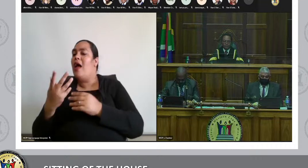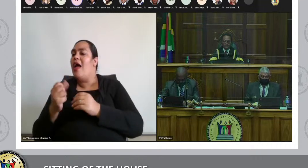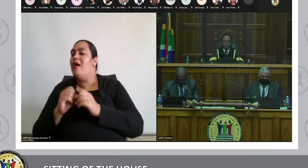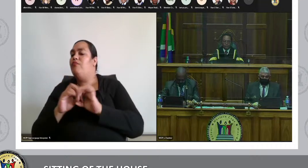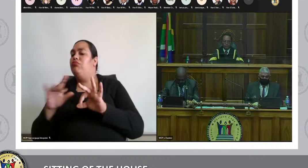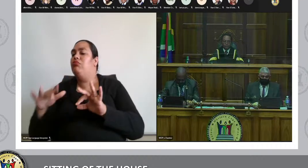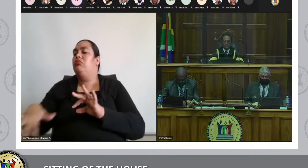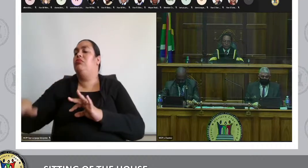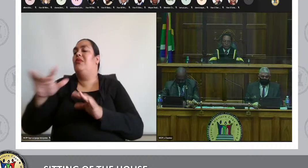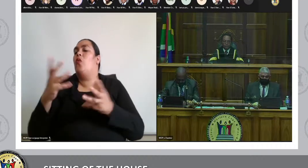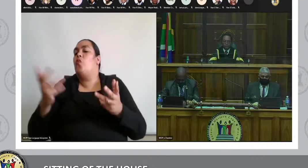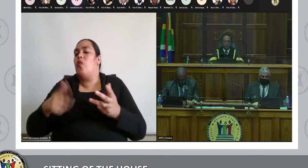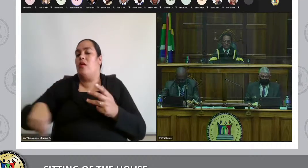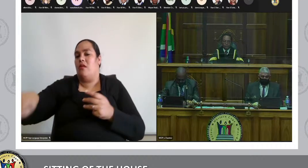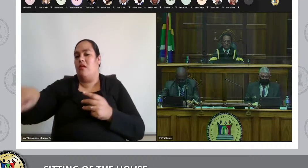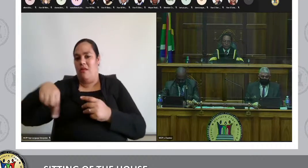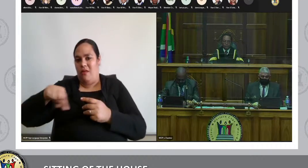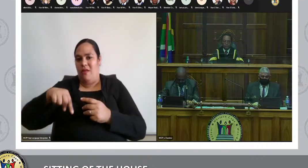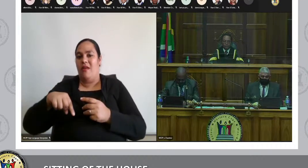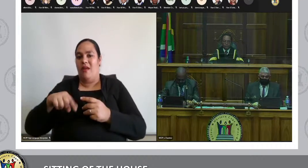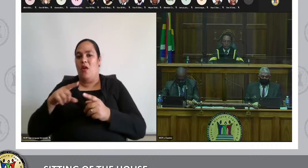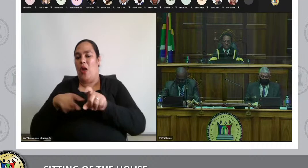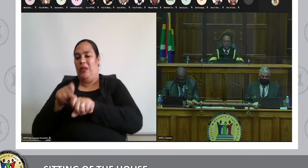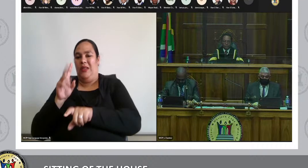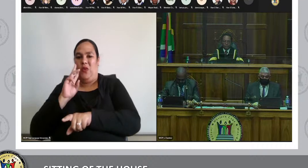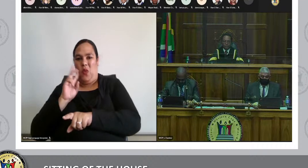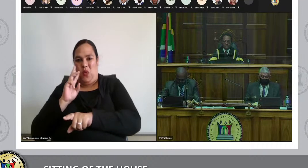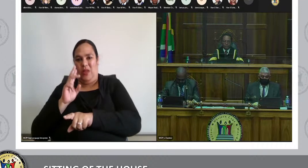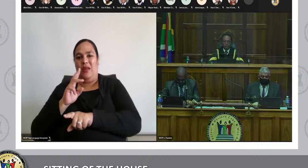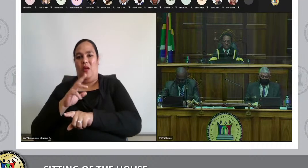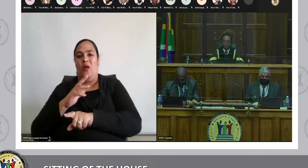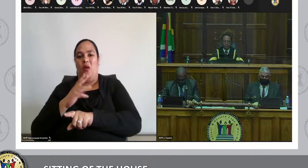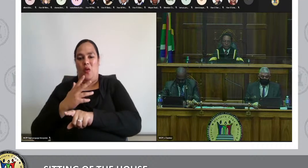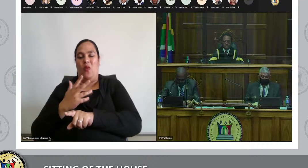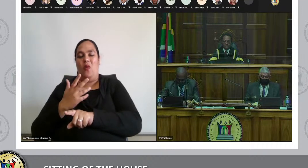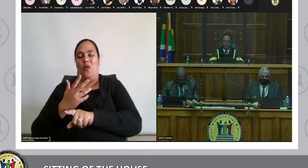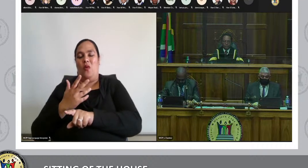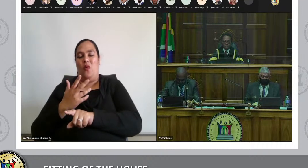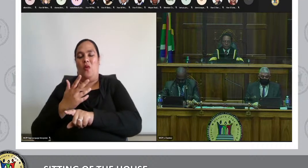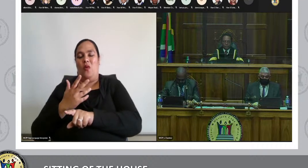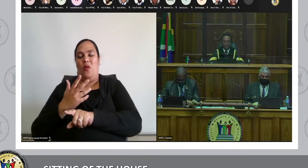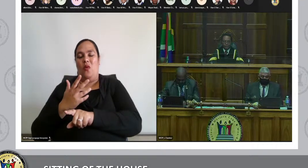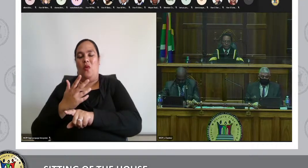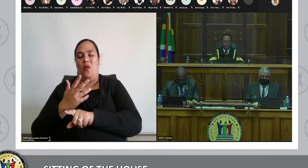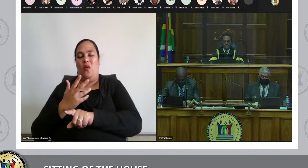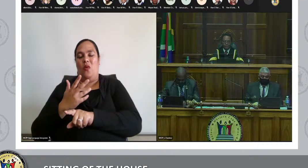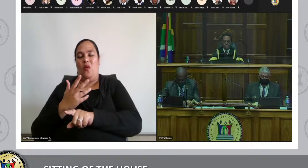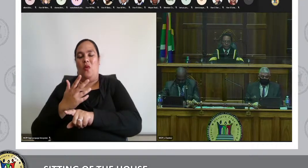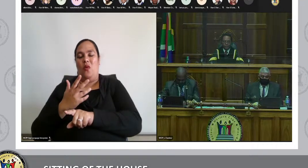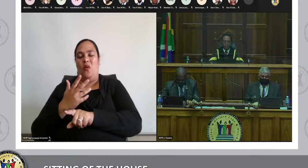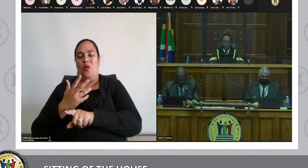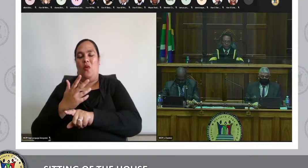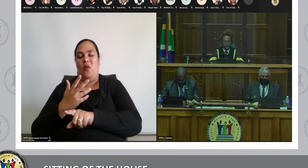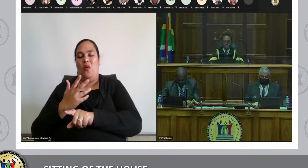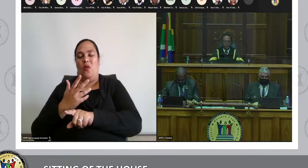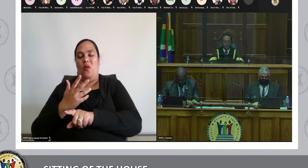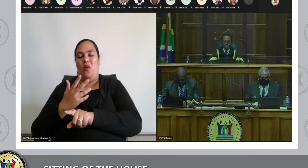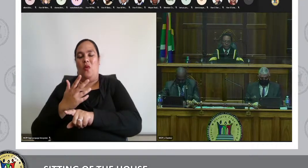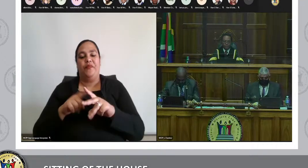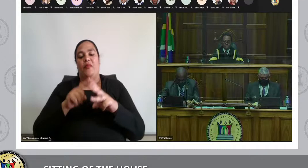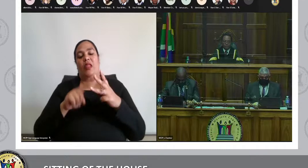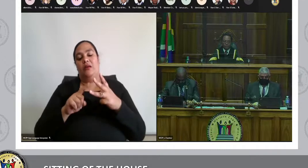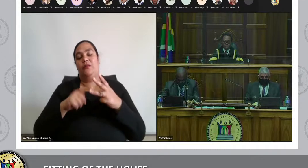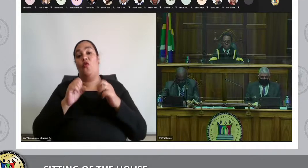that area without necessarily probably the people who have went to test for themselves. In regard to the